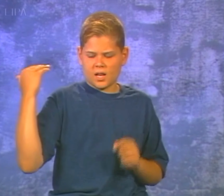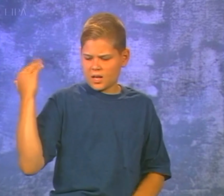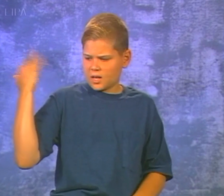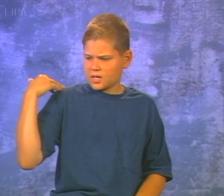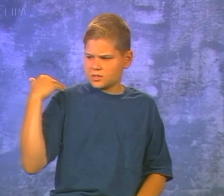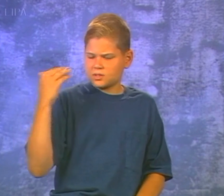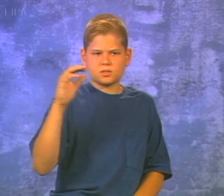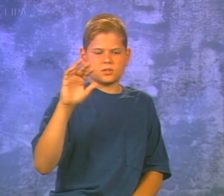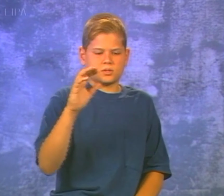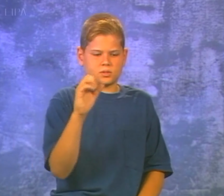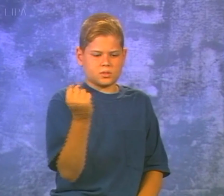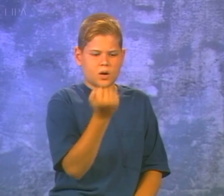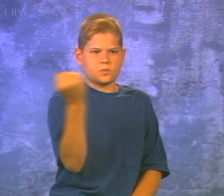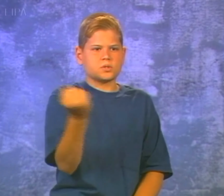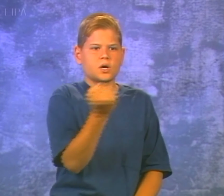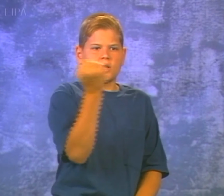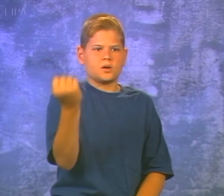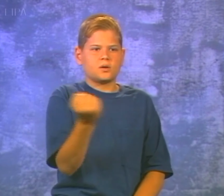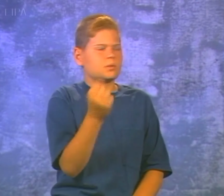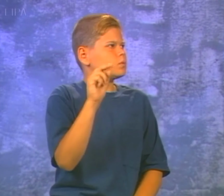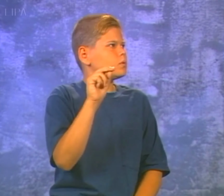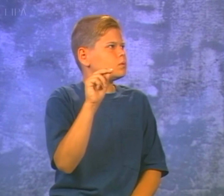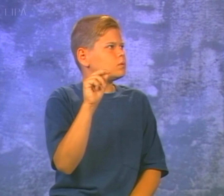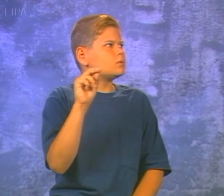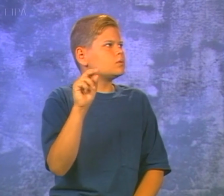systems that when they get full of water, they have to release the water.